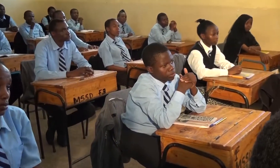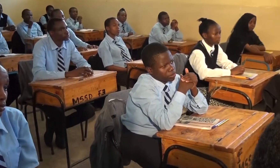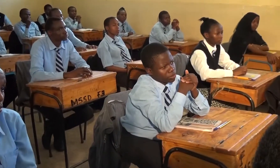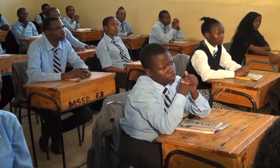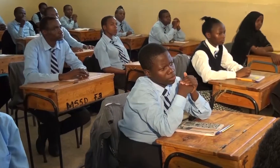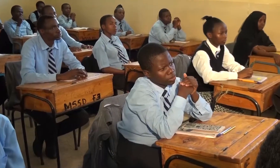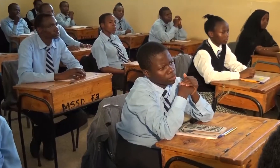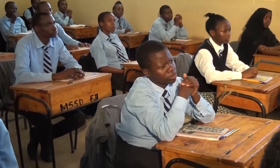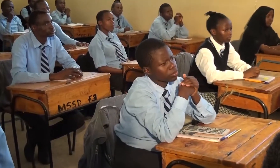Other person who?